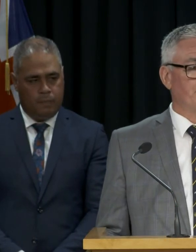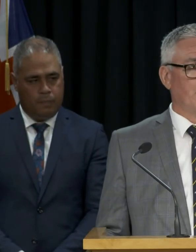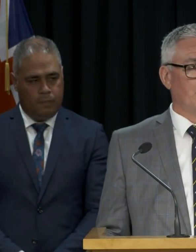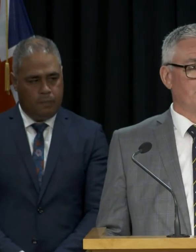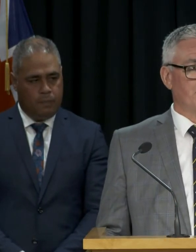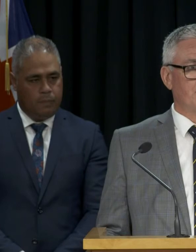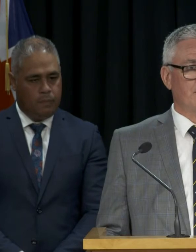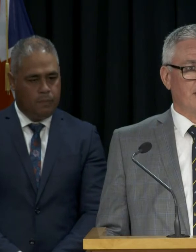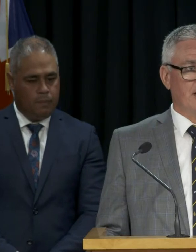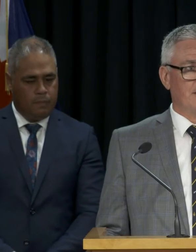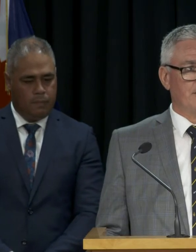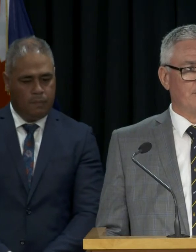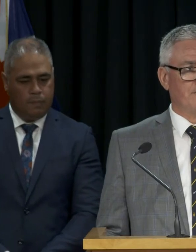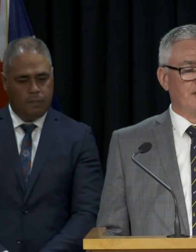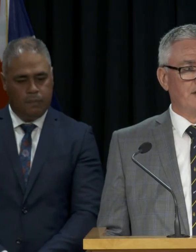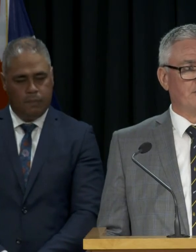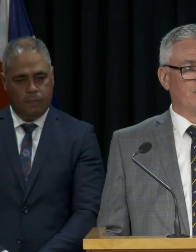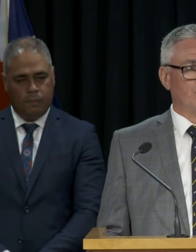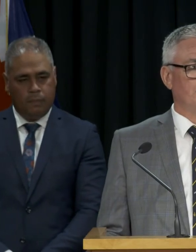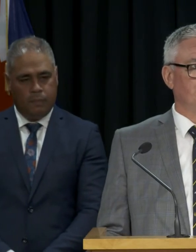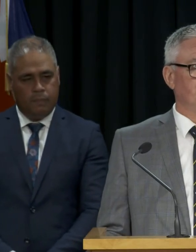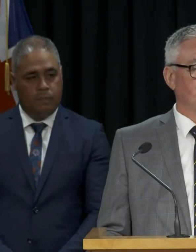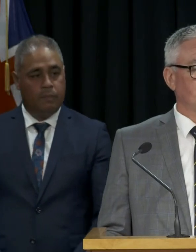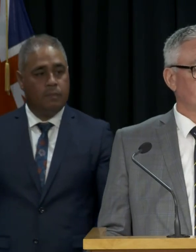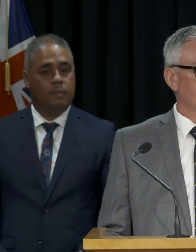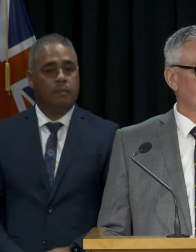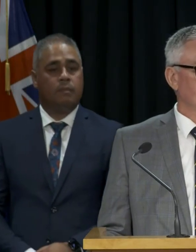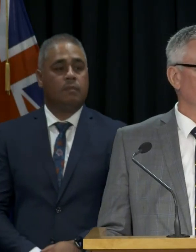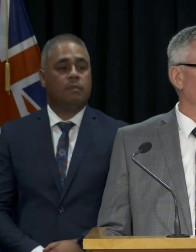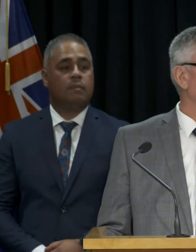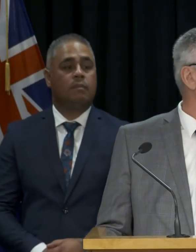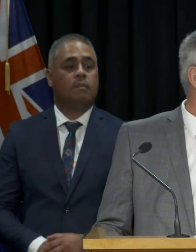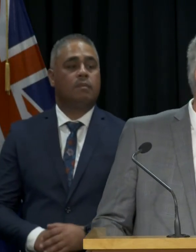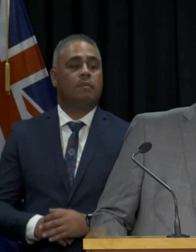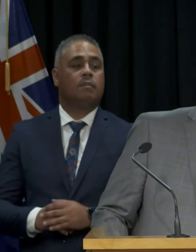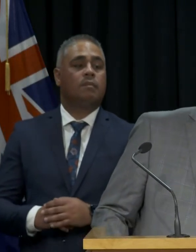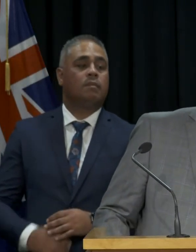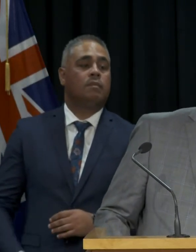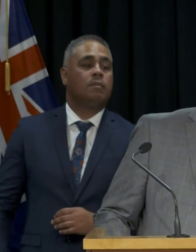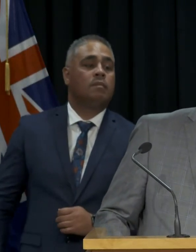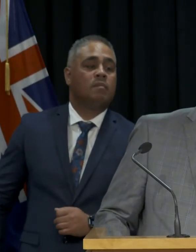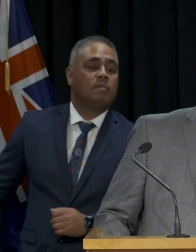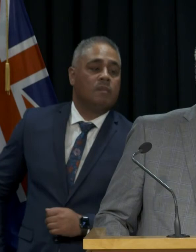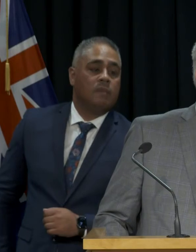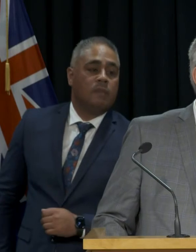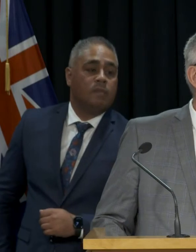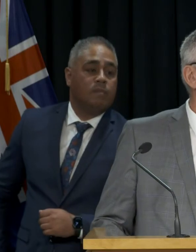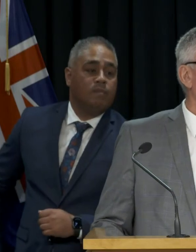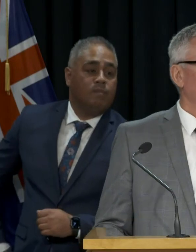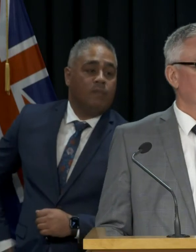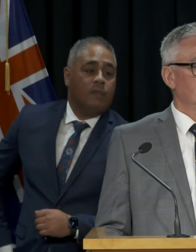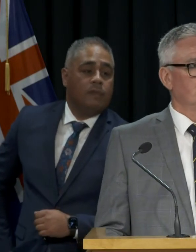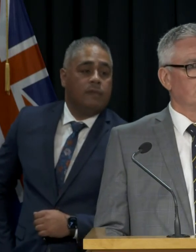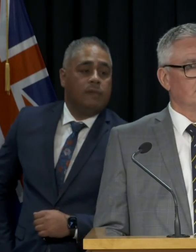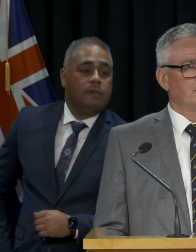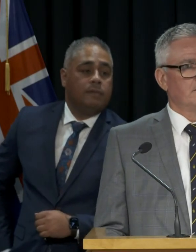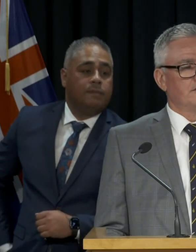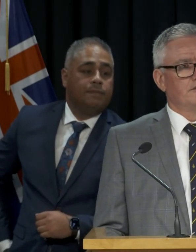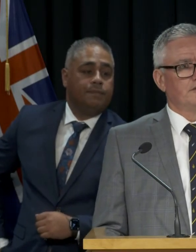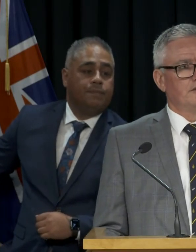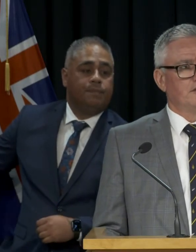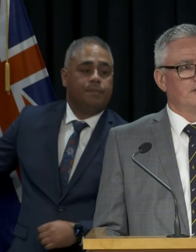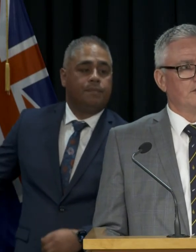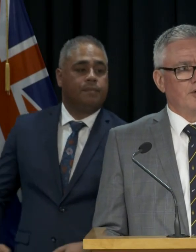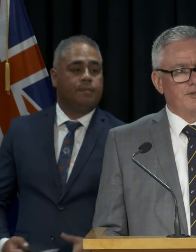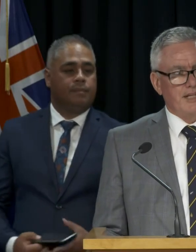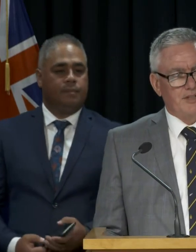the portfolio is his, and I think he'll do a fantastic job. Will there still be a tourism recovery minister group? Will the tourism recovery minister group